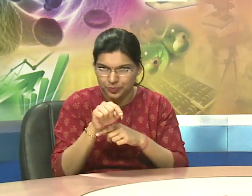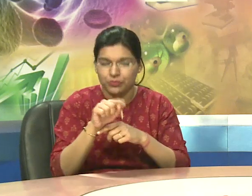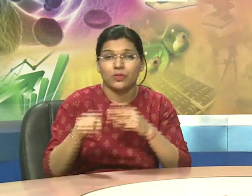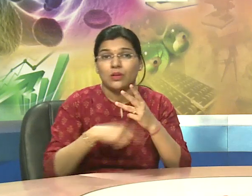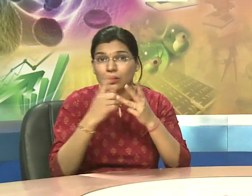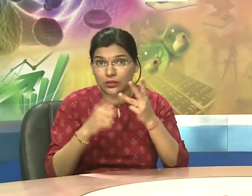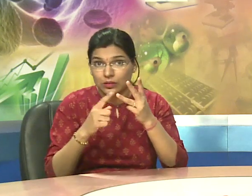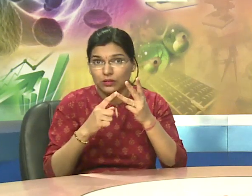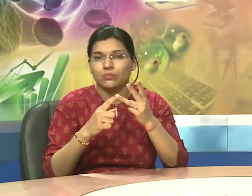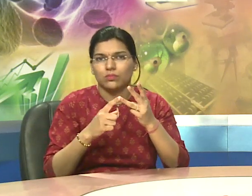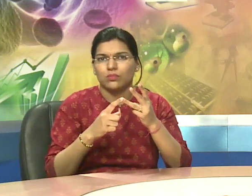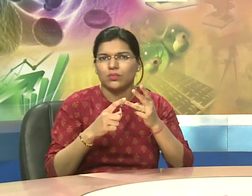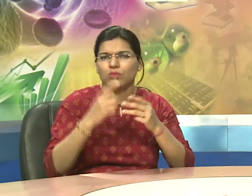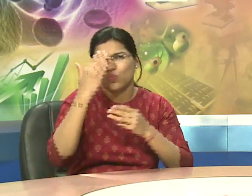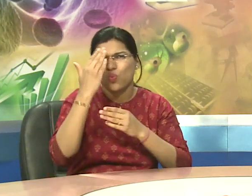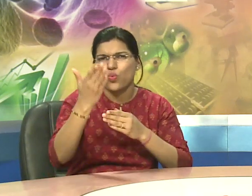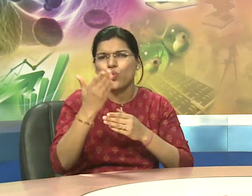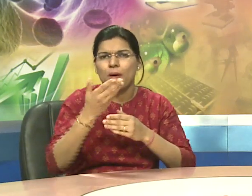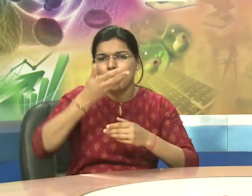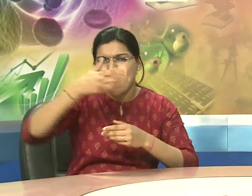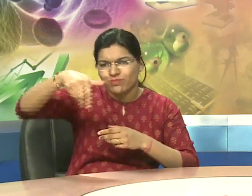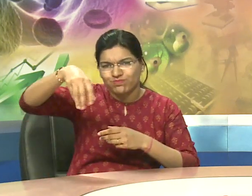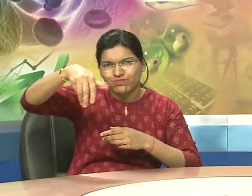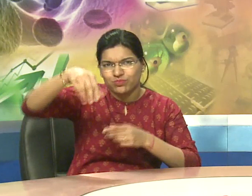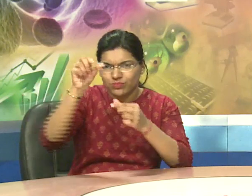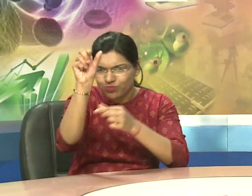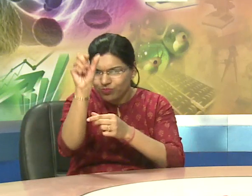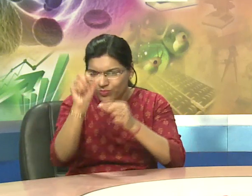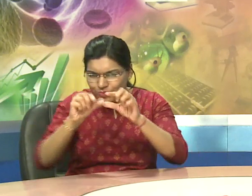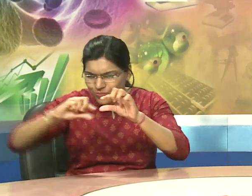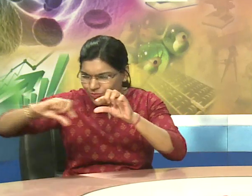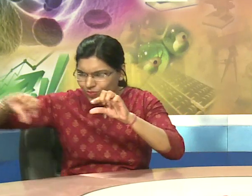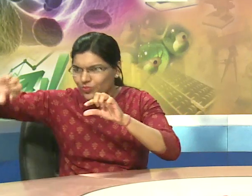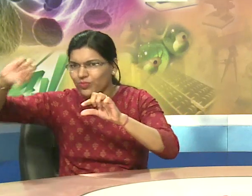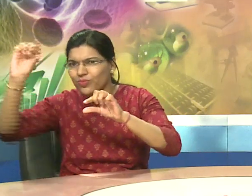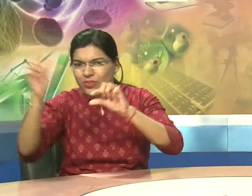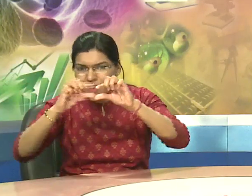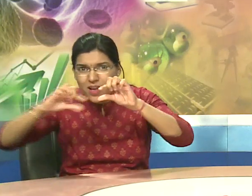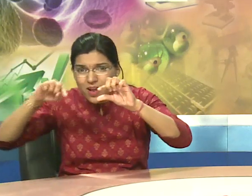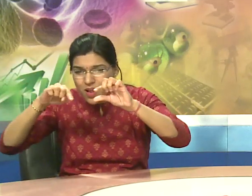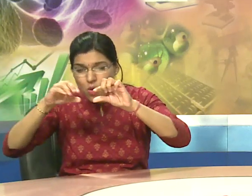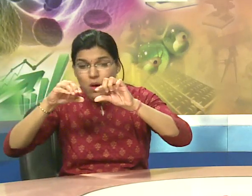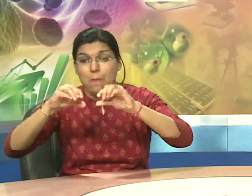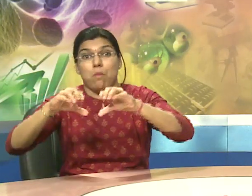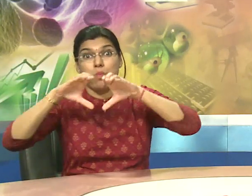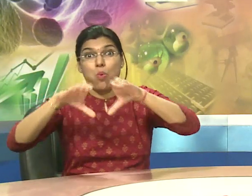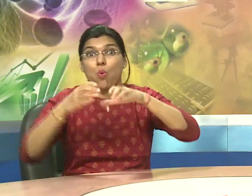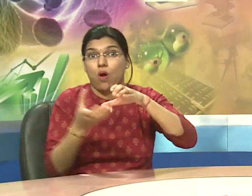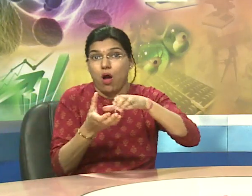rail, rope, and the third one is pipe. You have